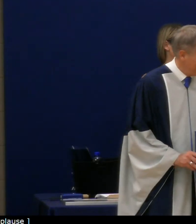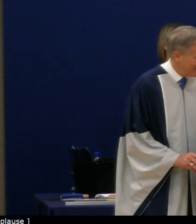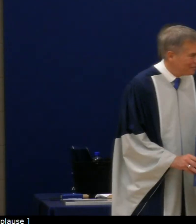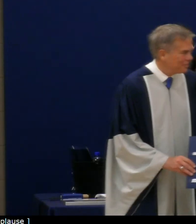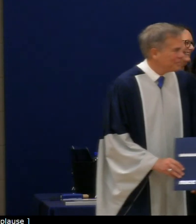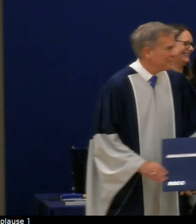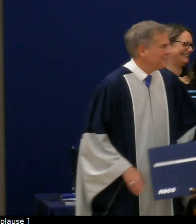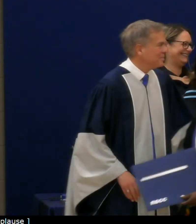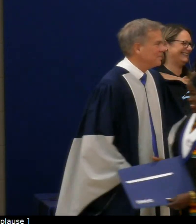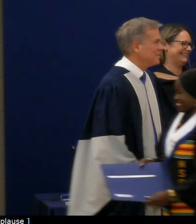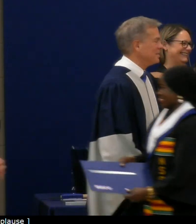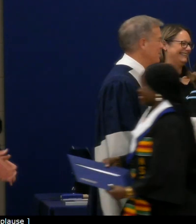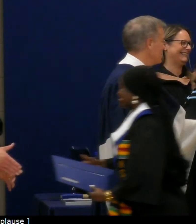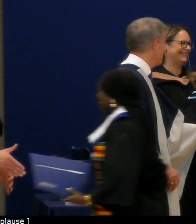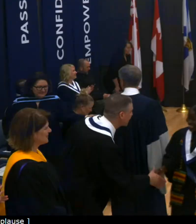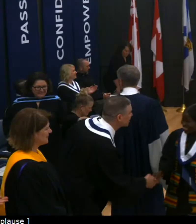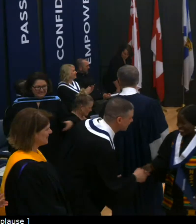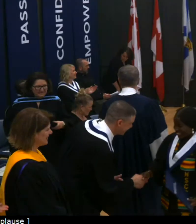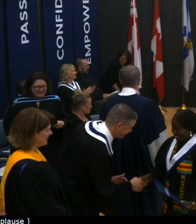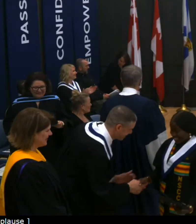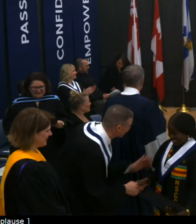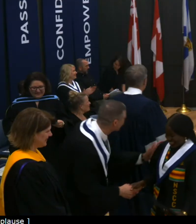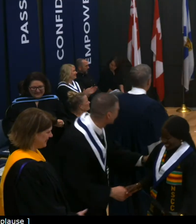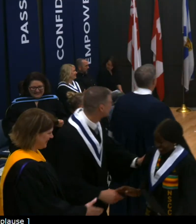M. Pemberton.